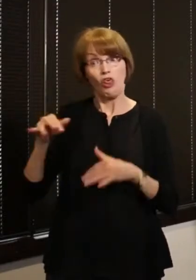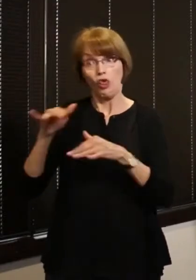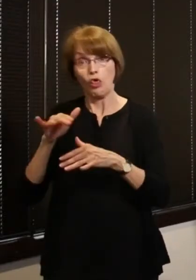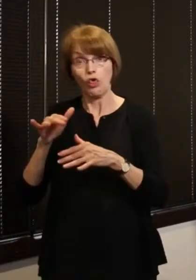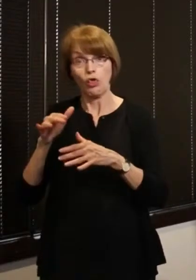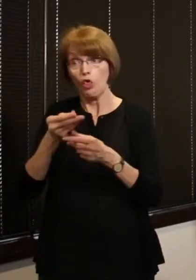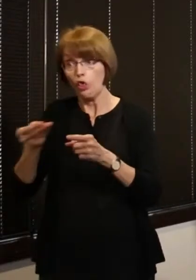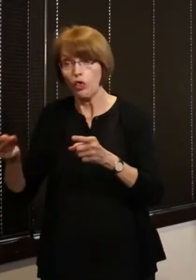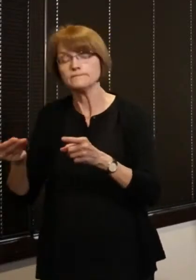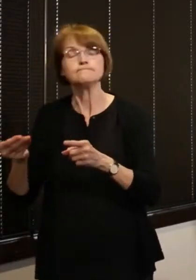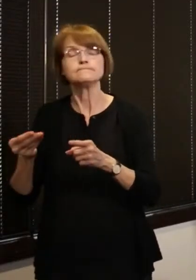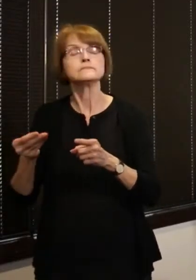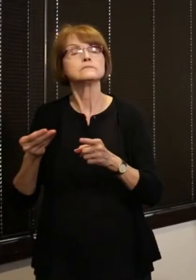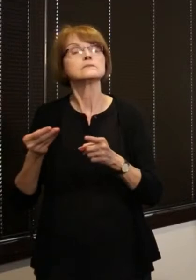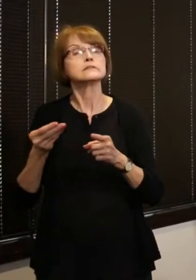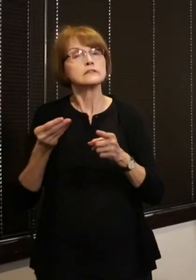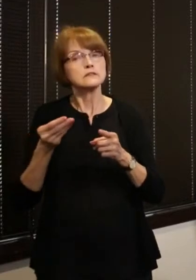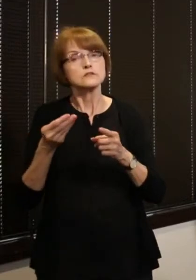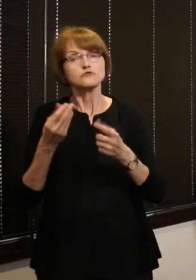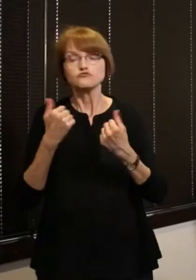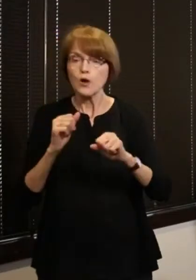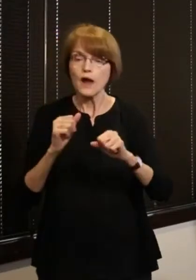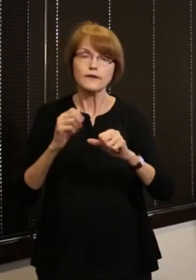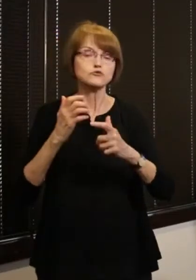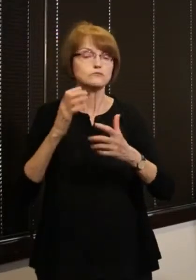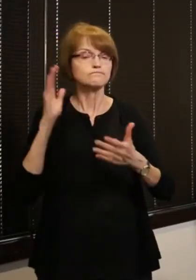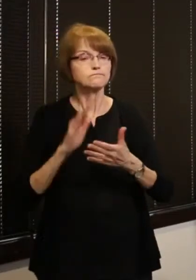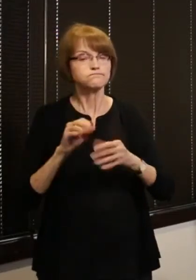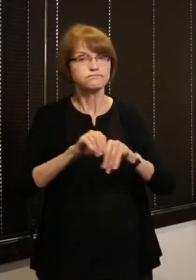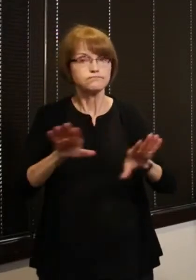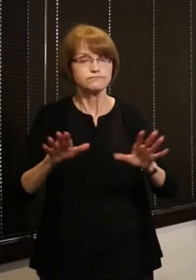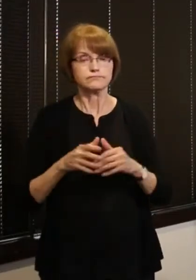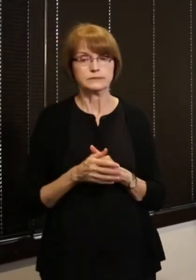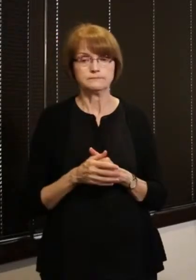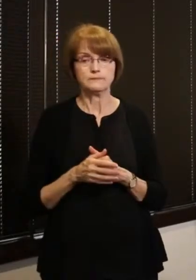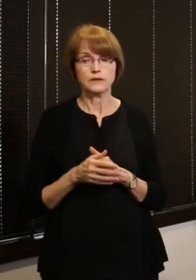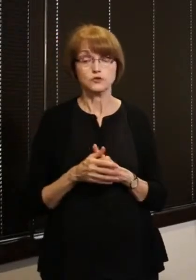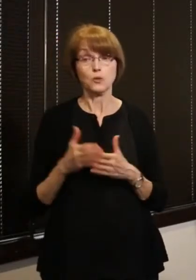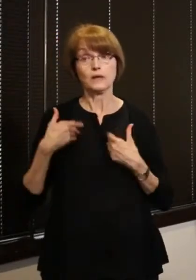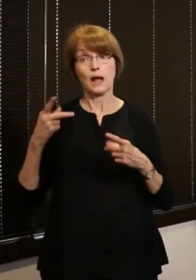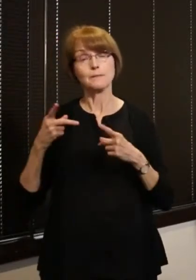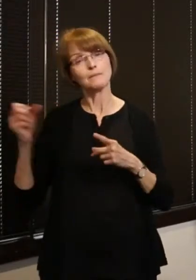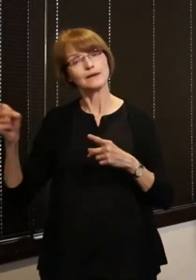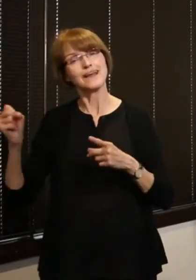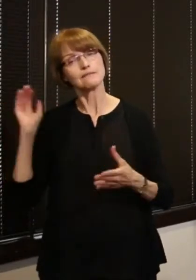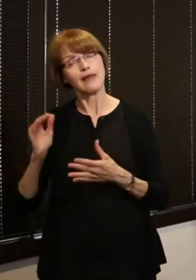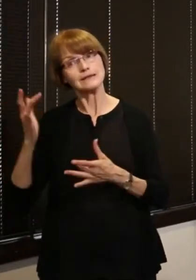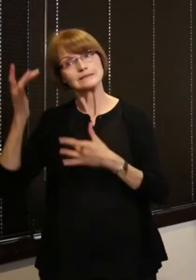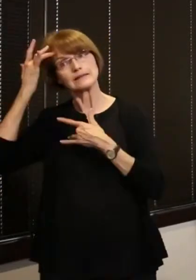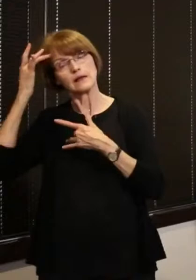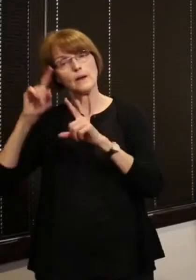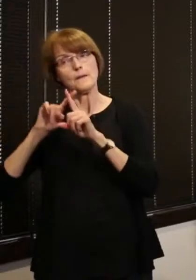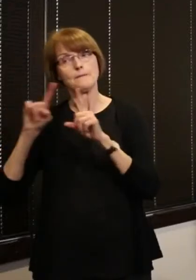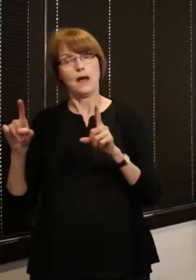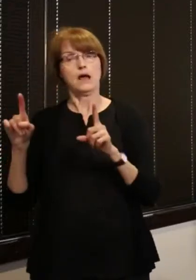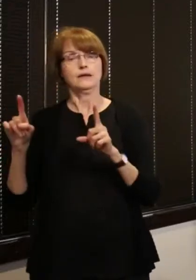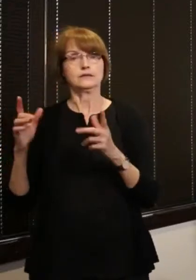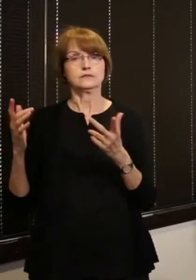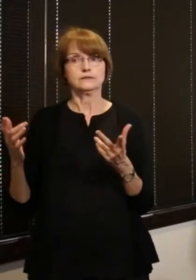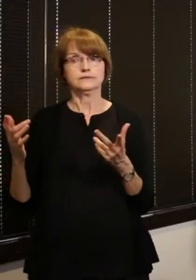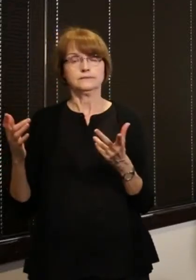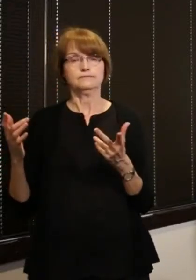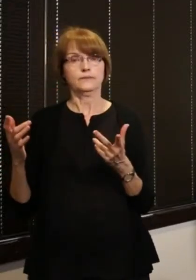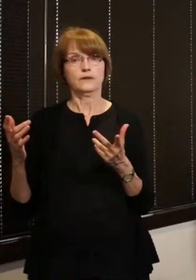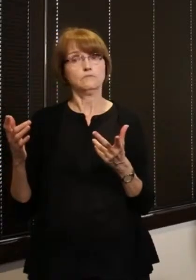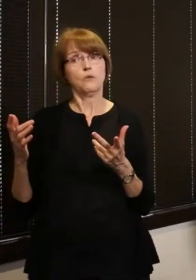It may not affect the younger population as much as other populations, but again, it's not so much that we don't